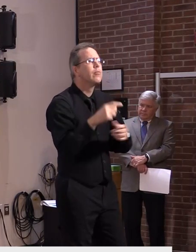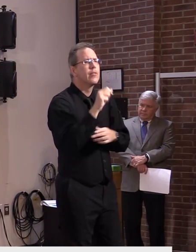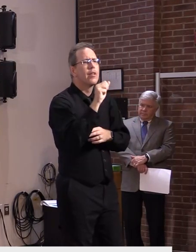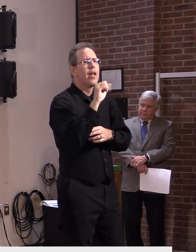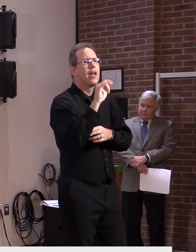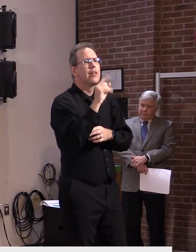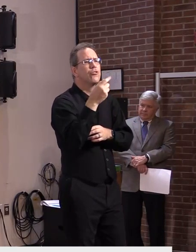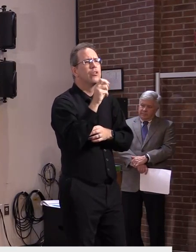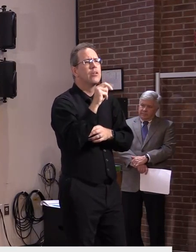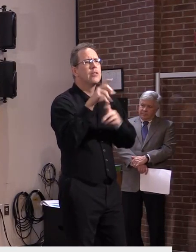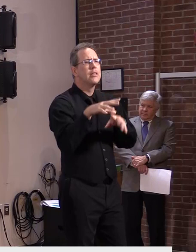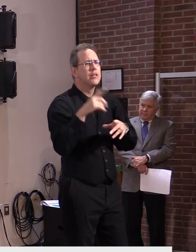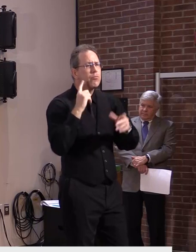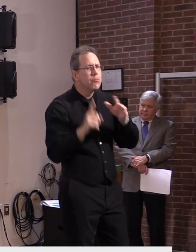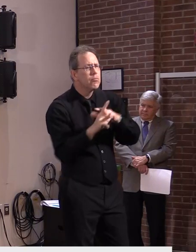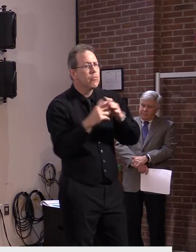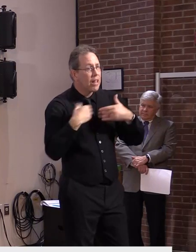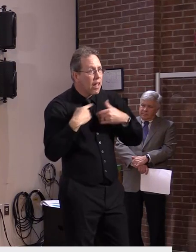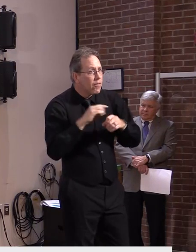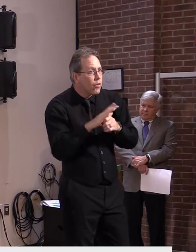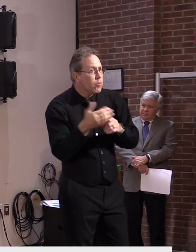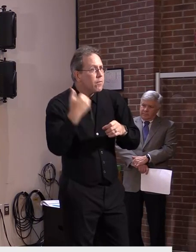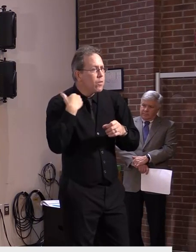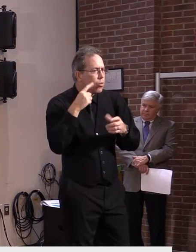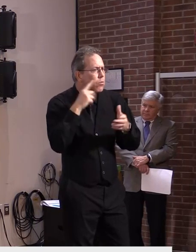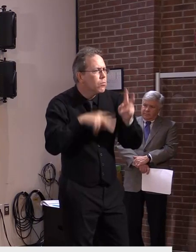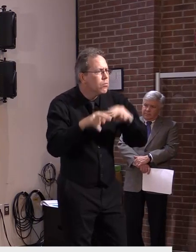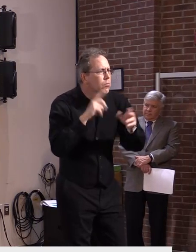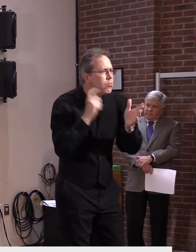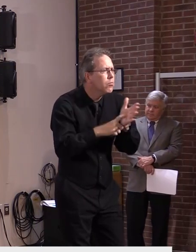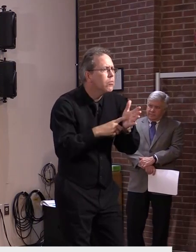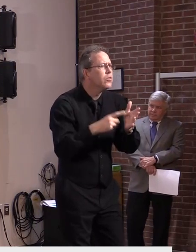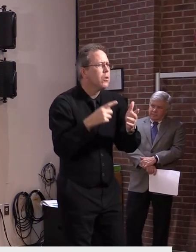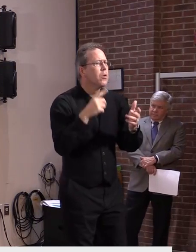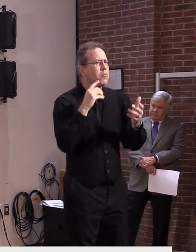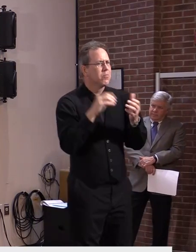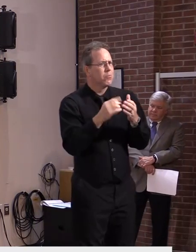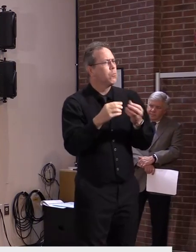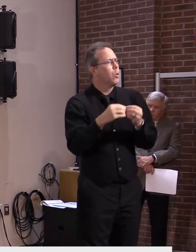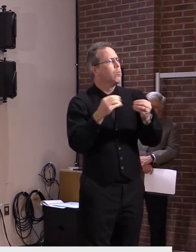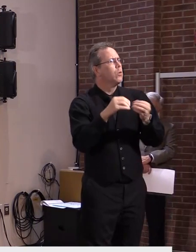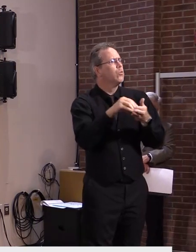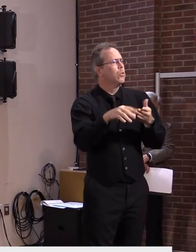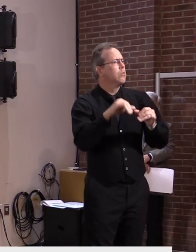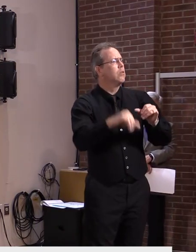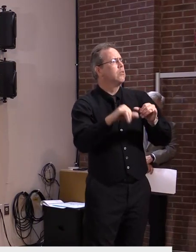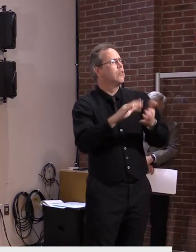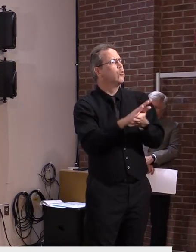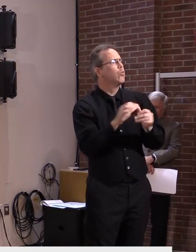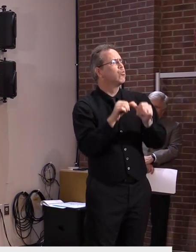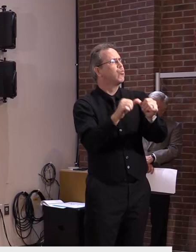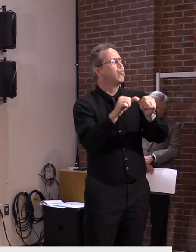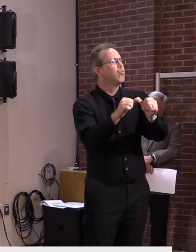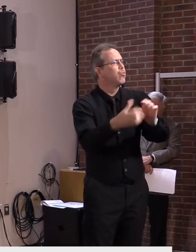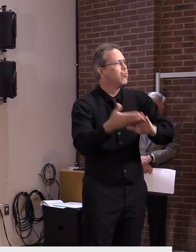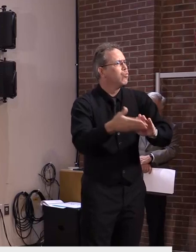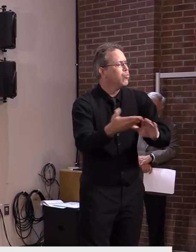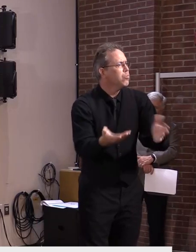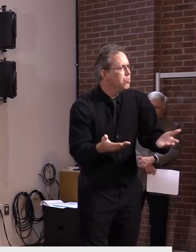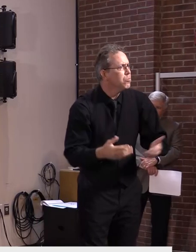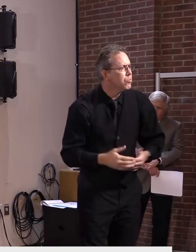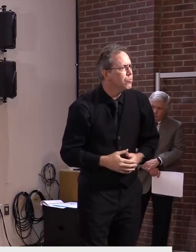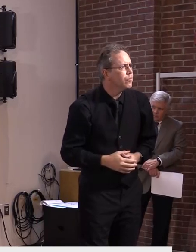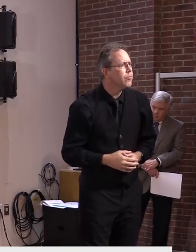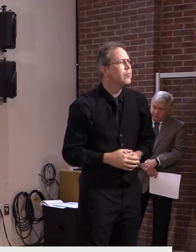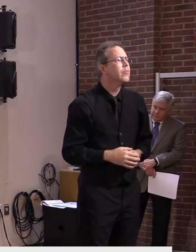school. So our immediate priority for supporting the implementation of Test to Stay is to make some revisions to the contact tracing